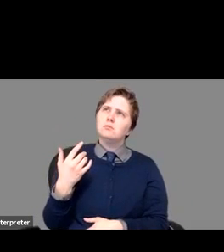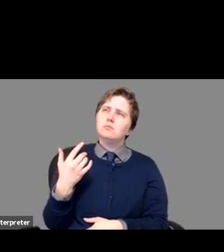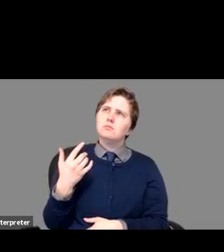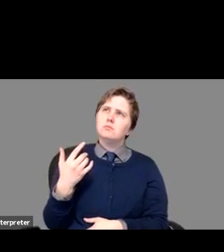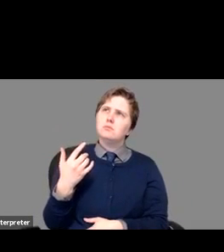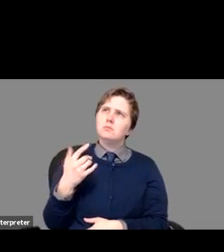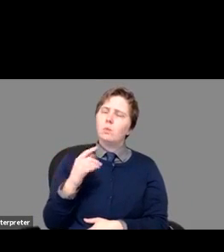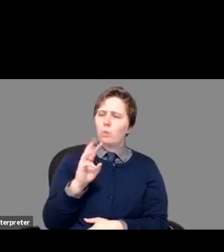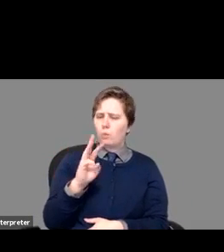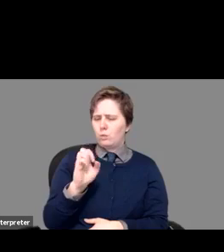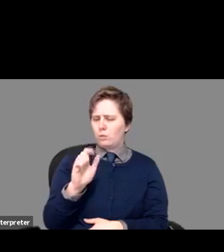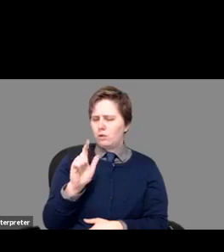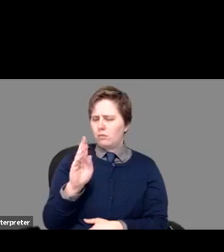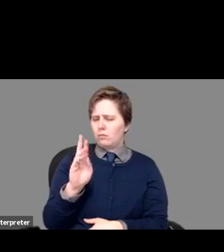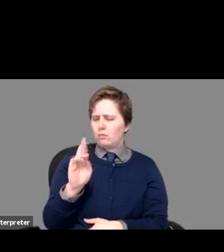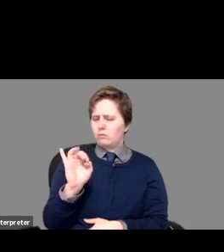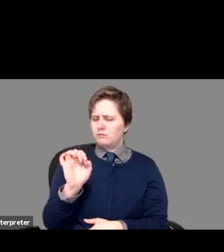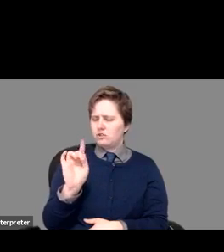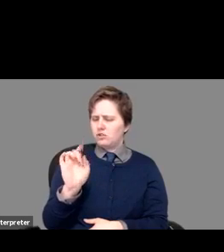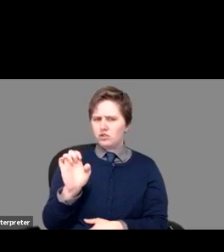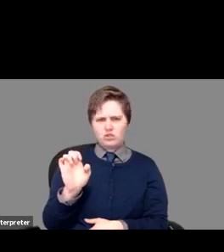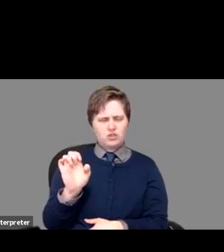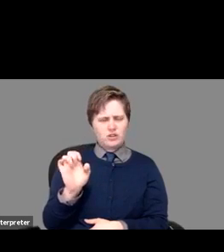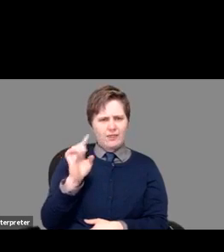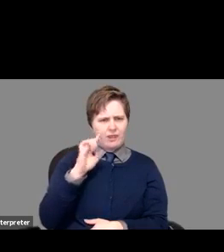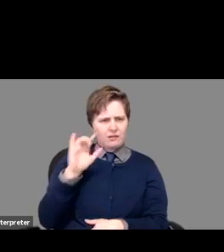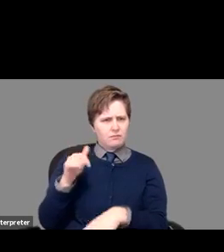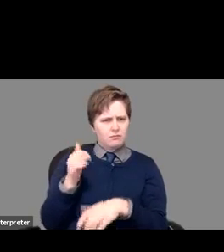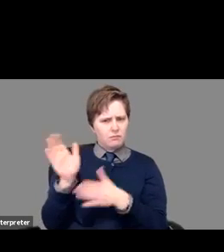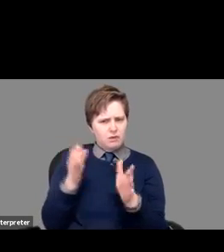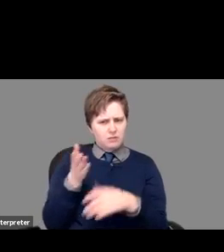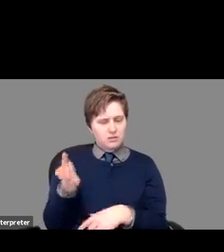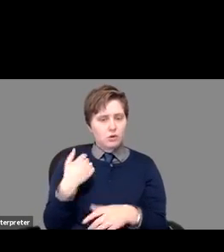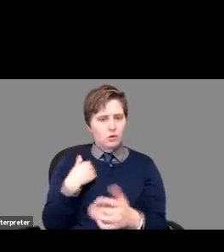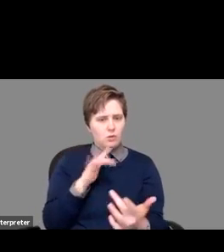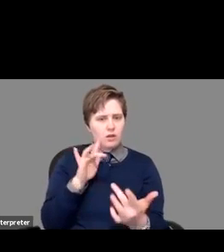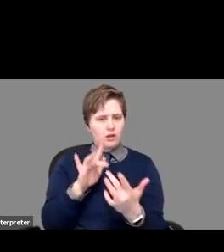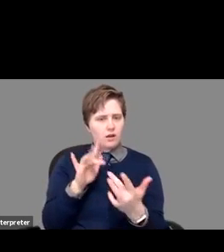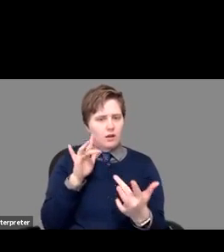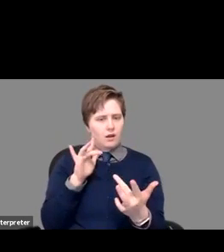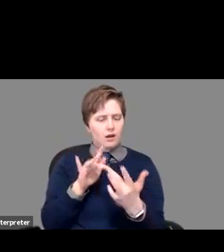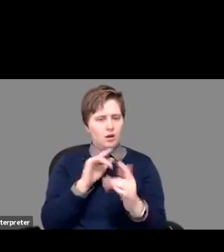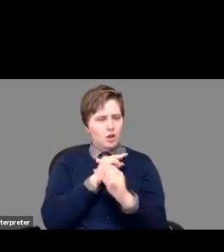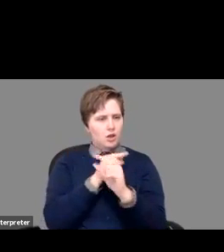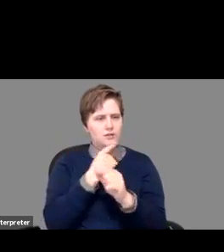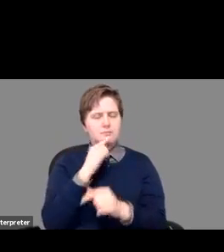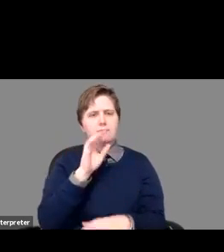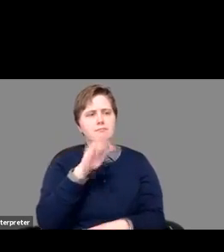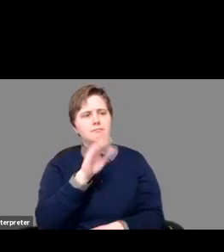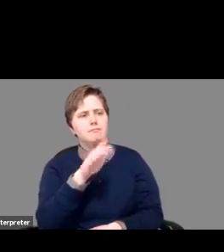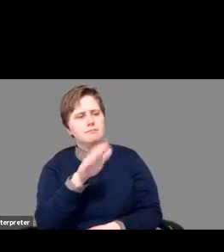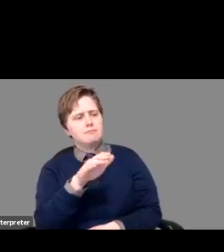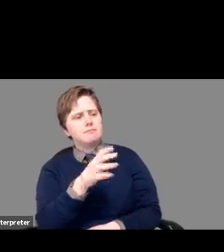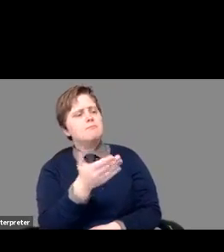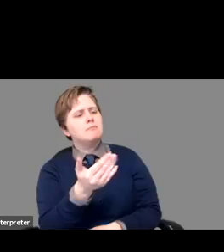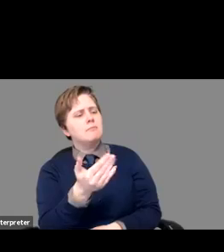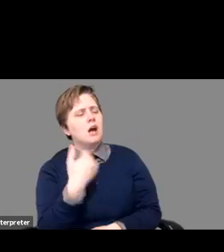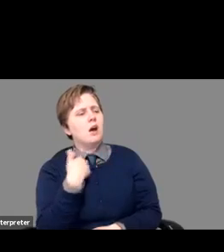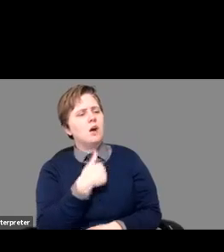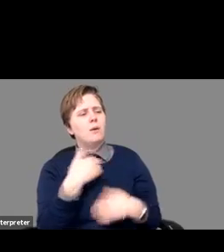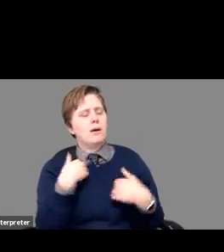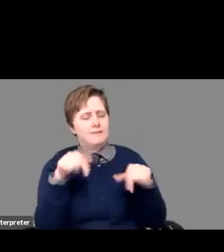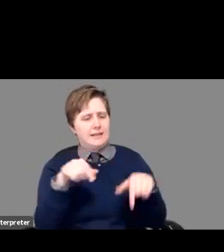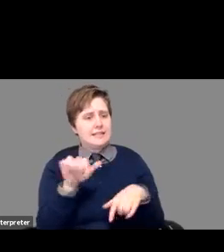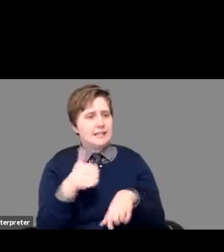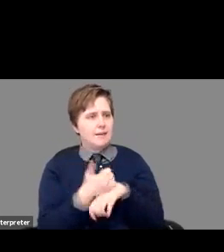Walbridge, if I'm not mistaken. And so we contacted the Guard and said, listen, here's what we've got